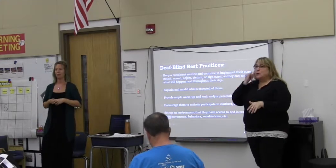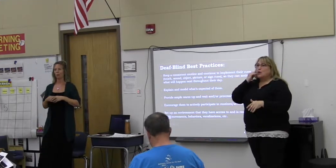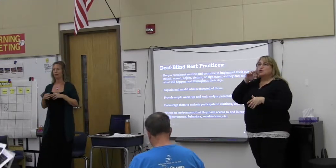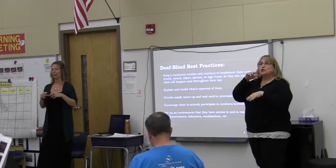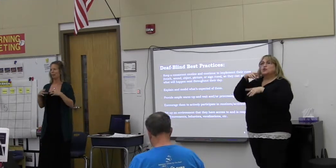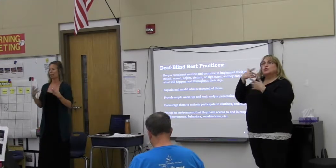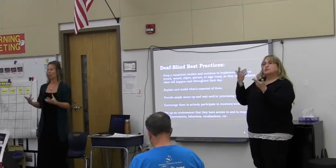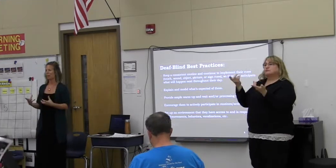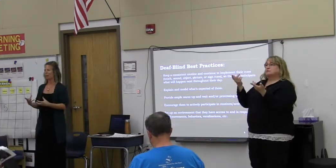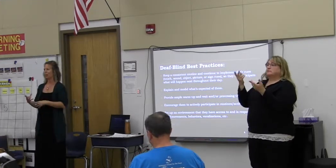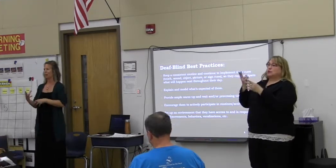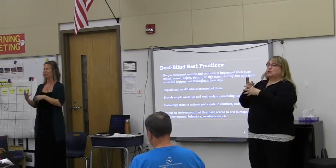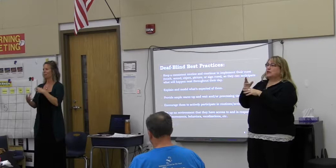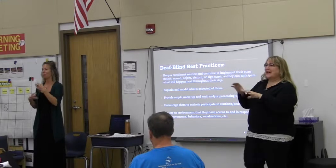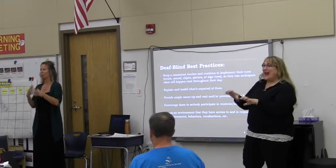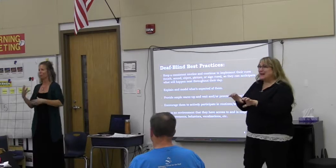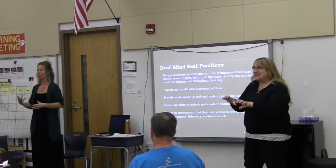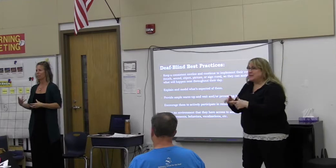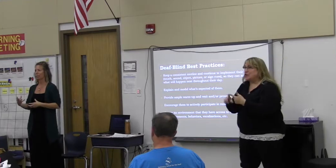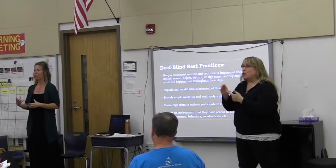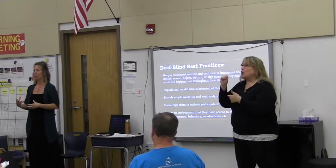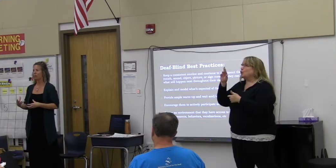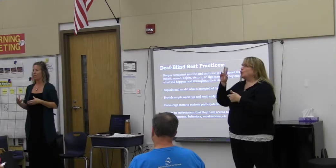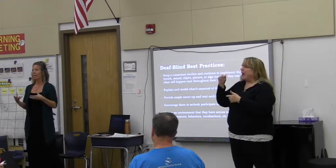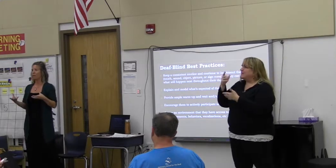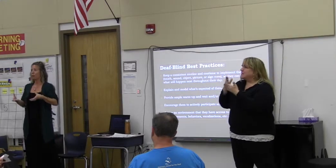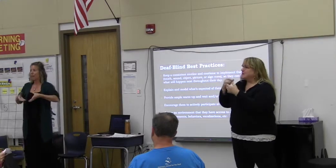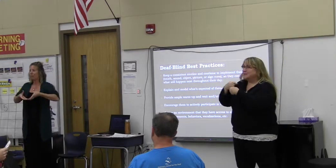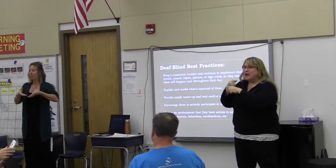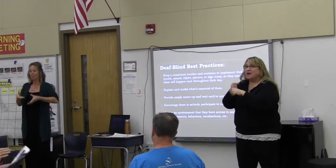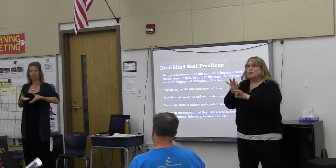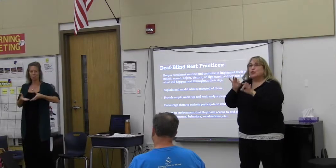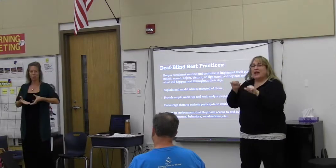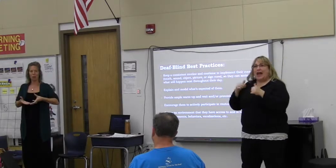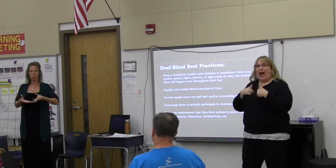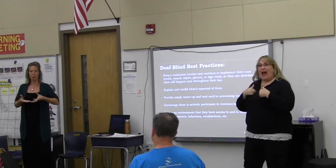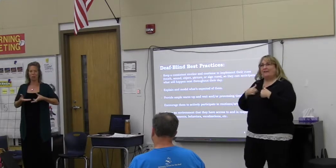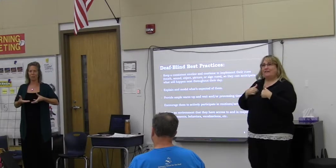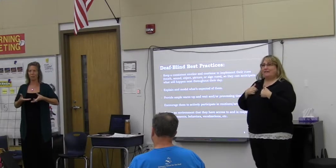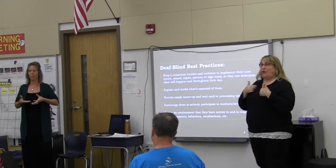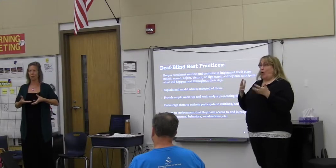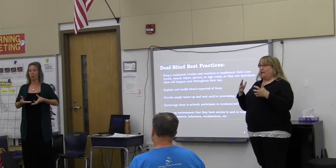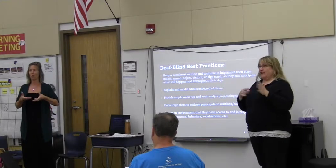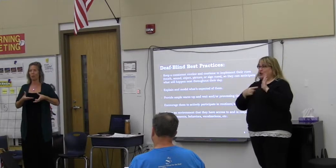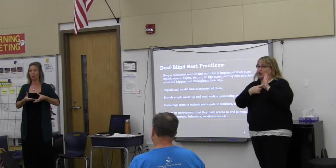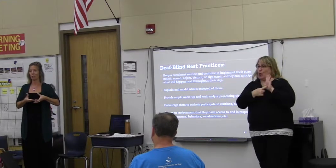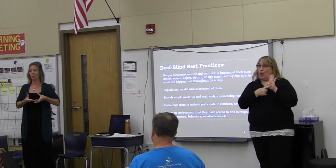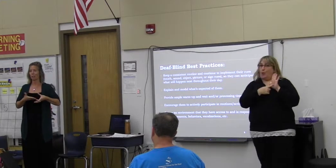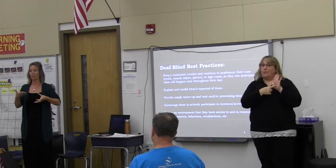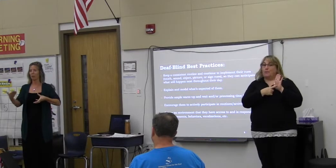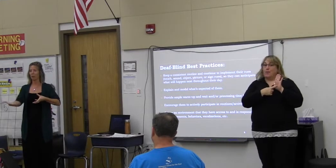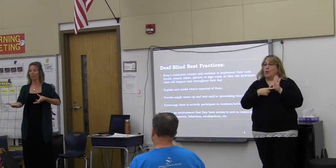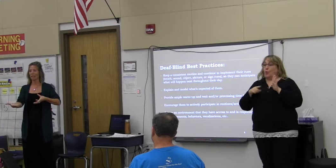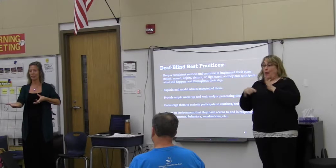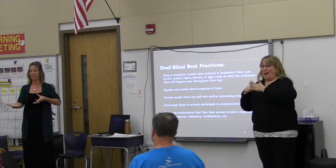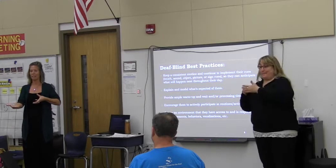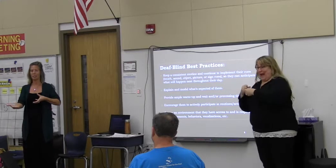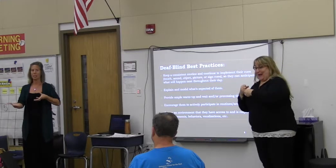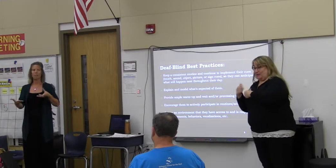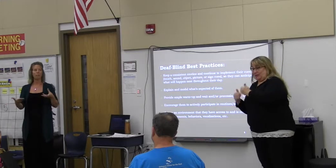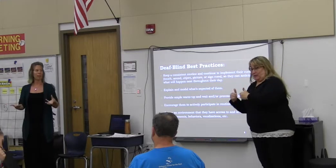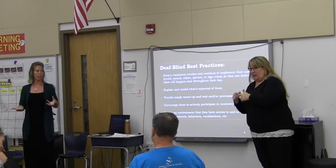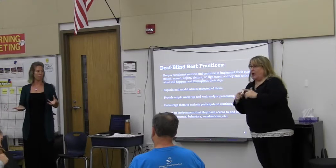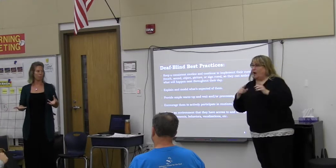that you're doing, a craft that you're doing, something that you're putting together, if you can have that finished product right there to show them what it's going to look like when they get